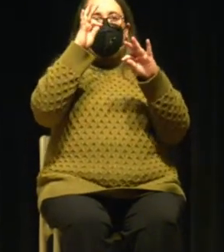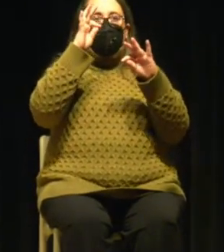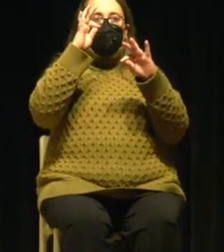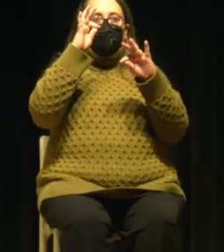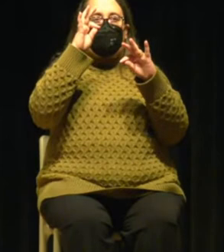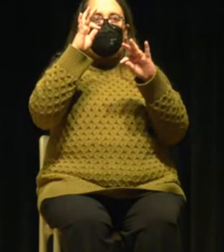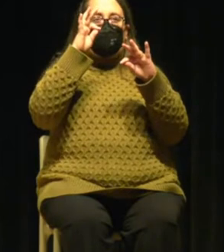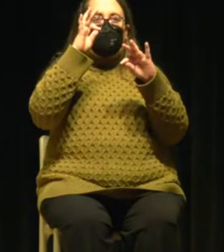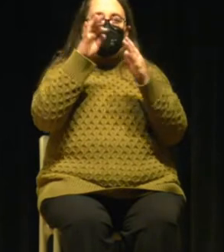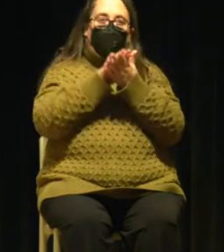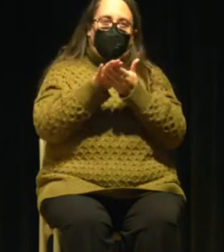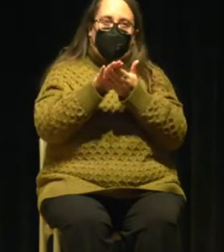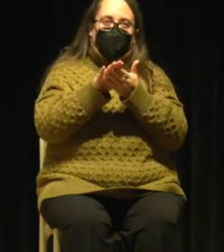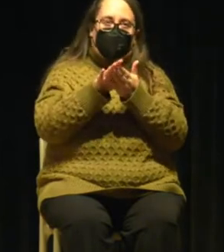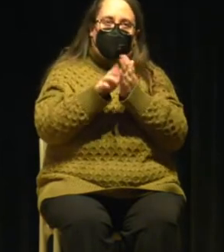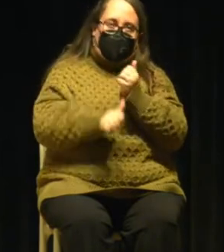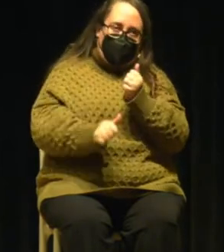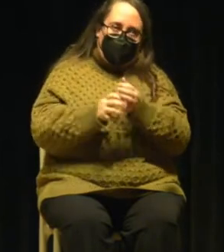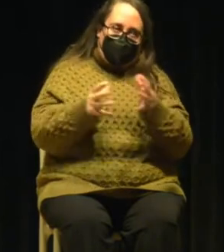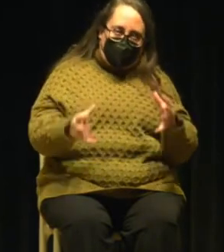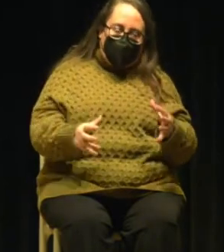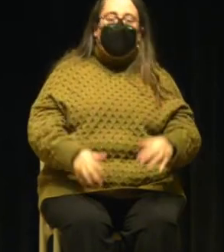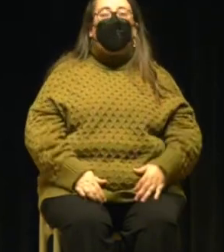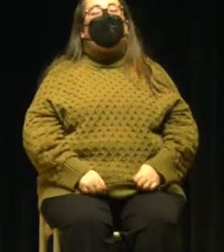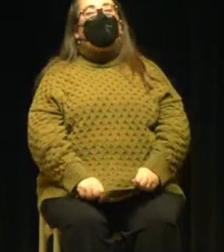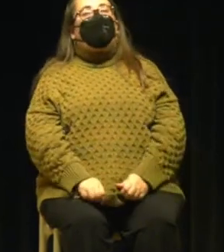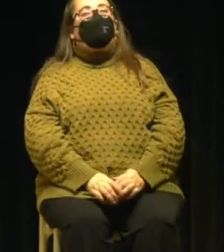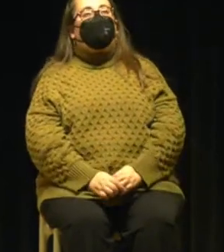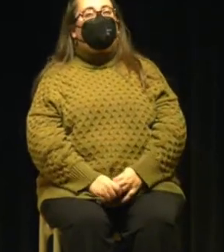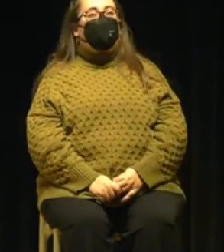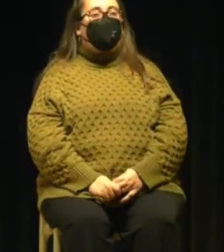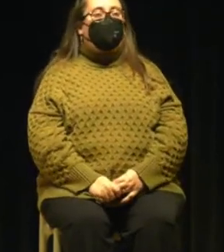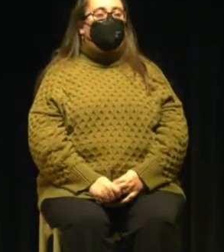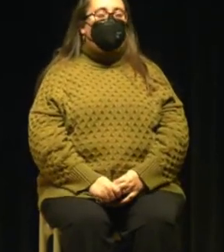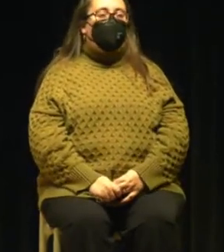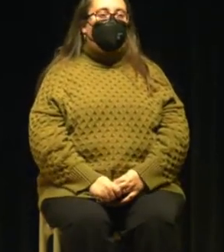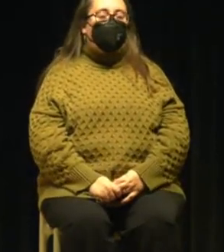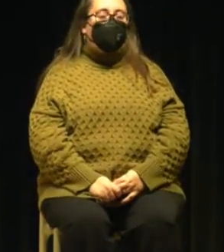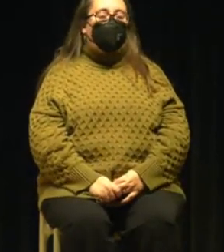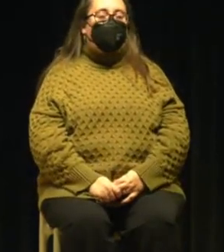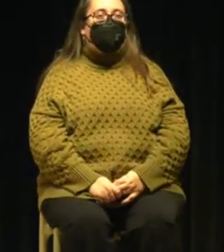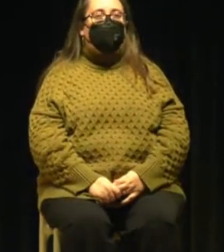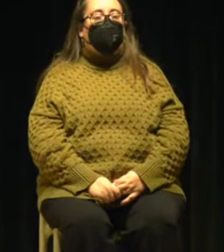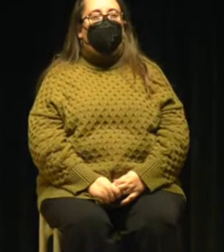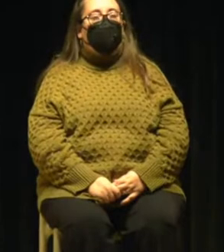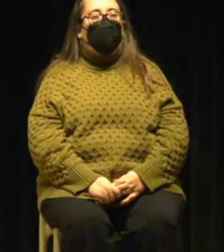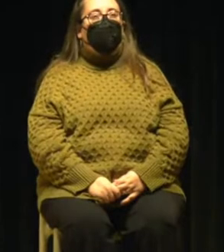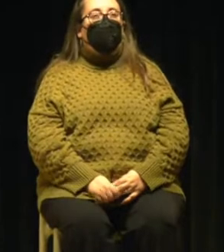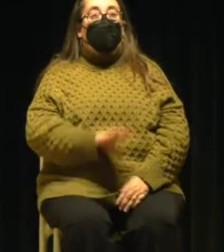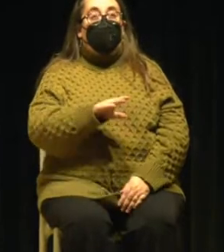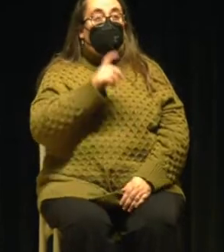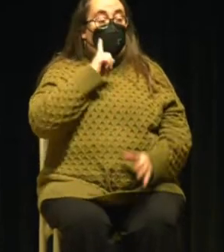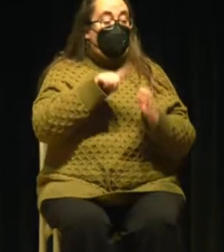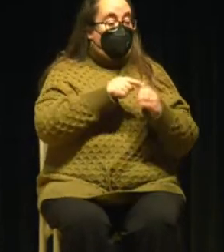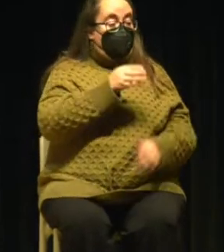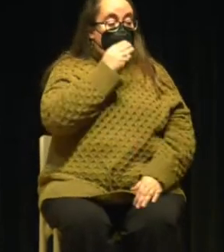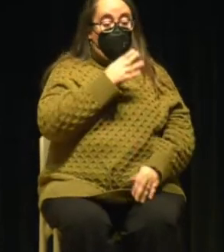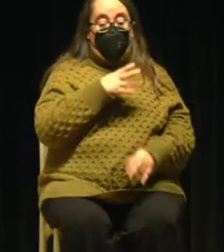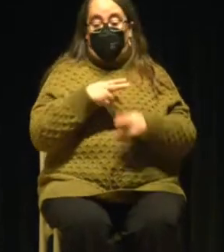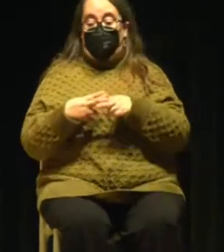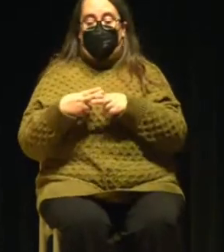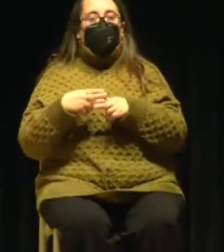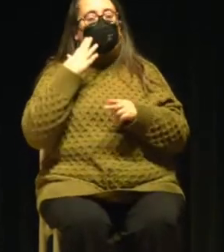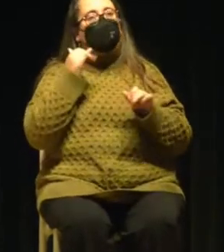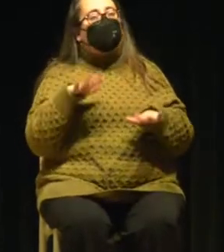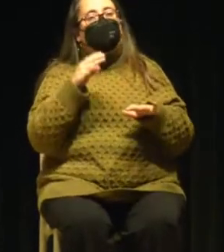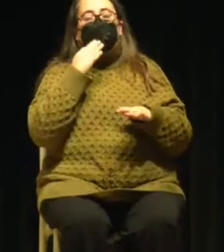you know what I mean? It was pure crap, a lot of it that we were eating. And also, I think they just never made the connection between food and weight, because